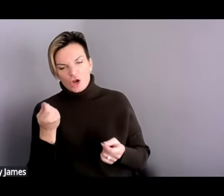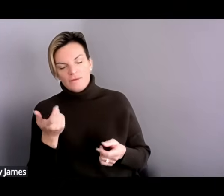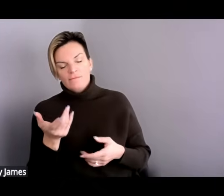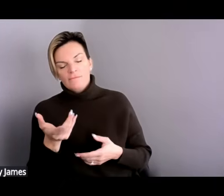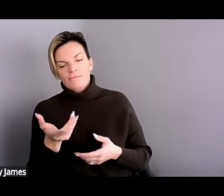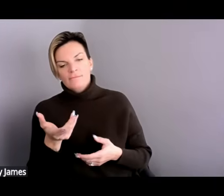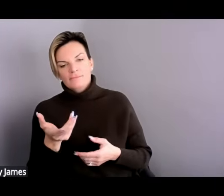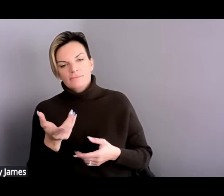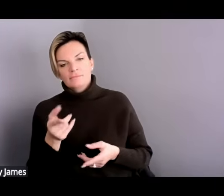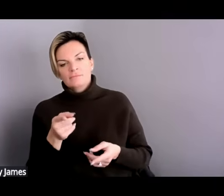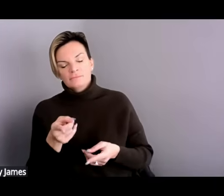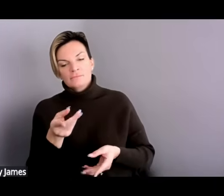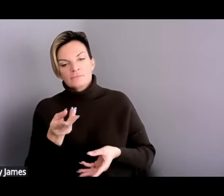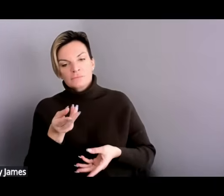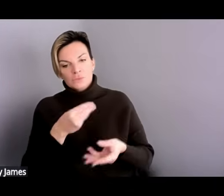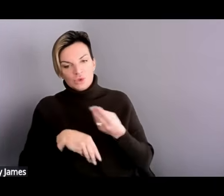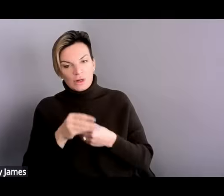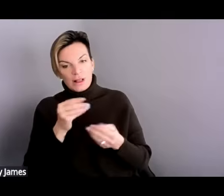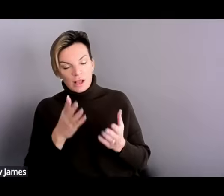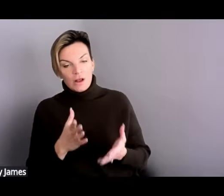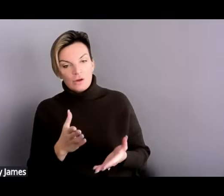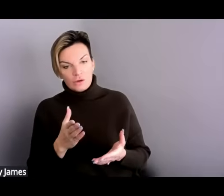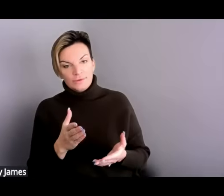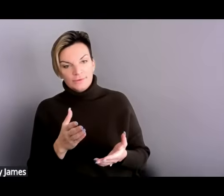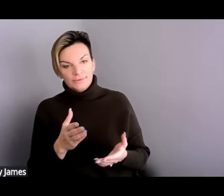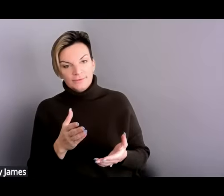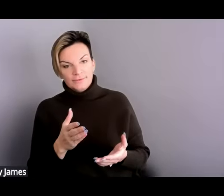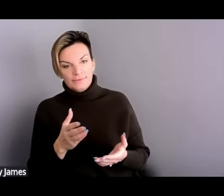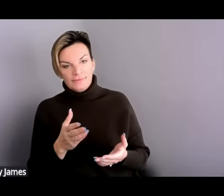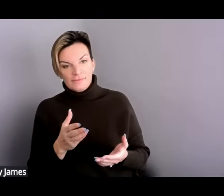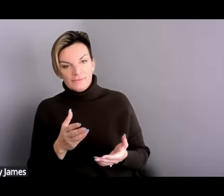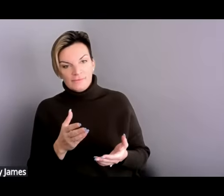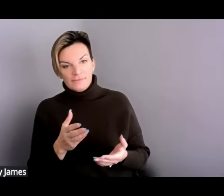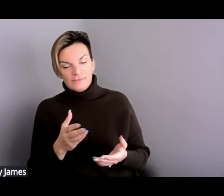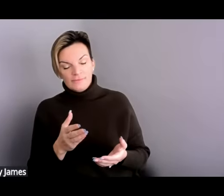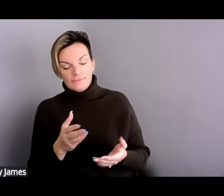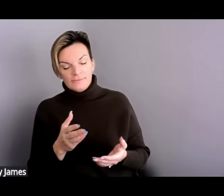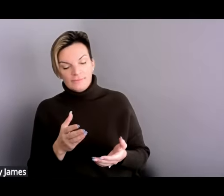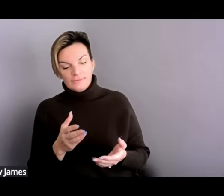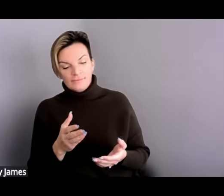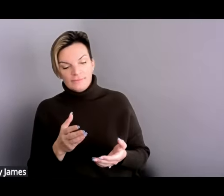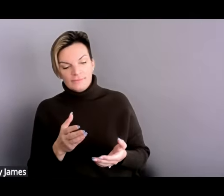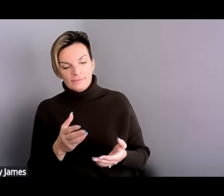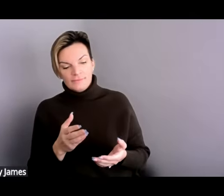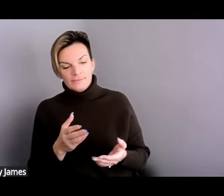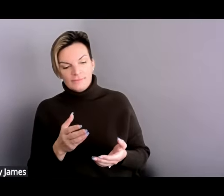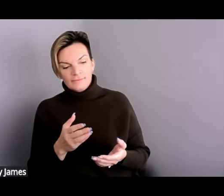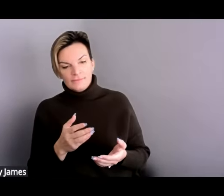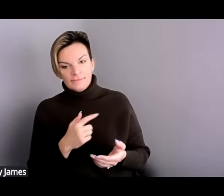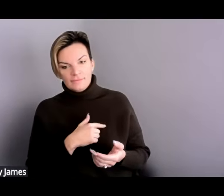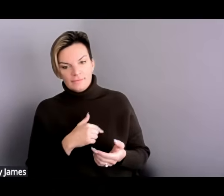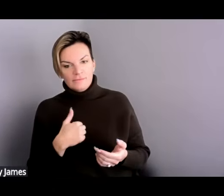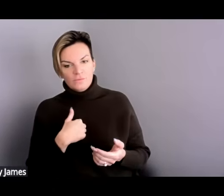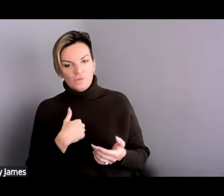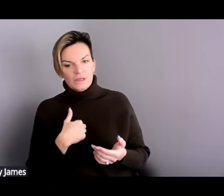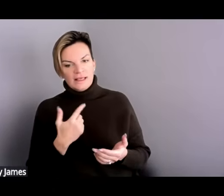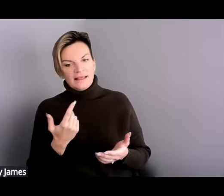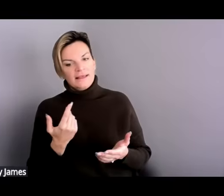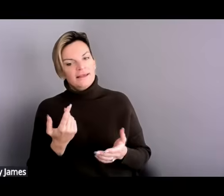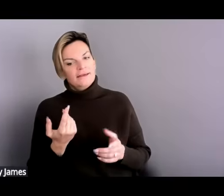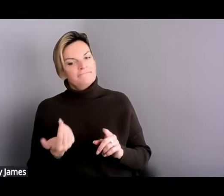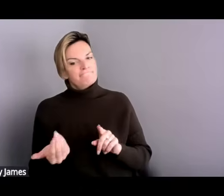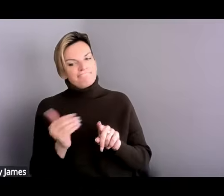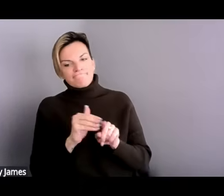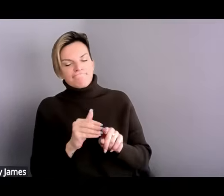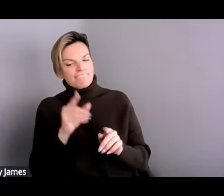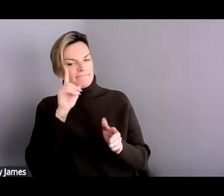there were circulators who we referred for investigation in the 2022. Yeah, a whole